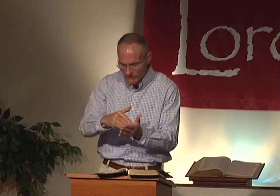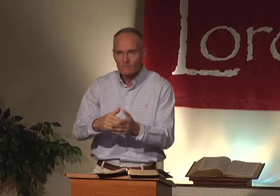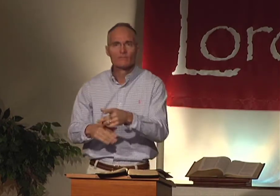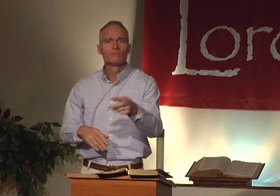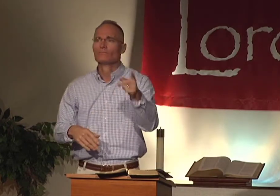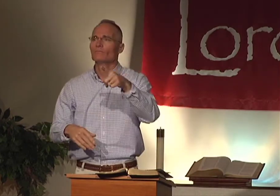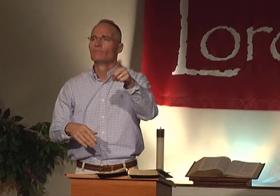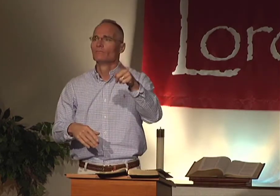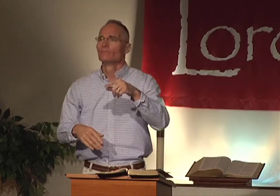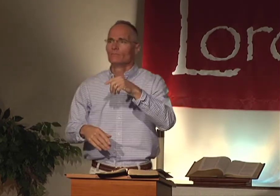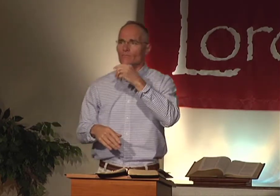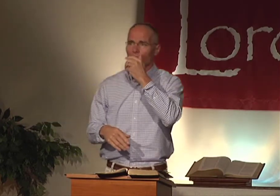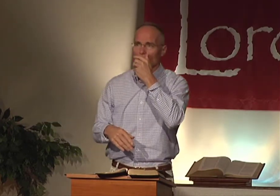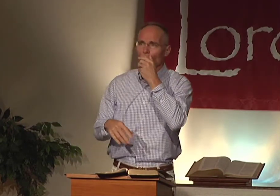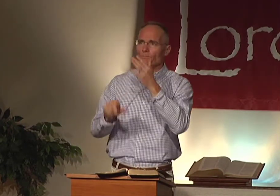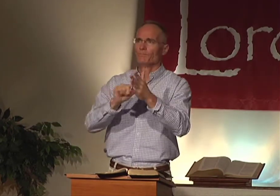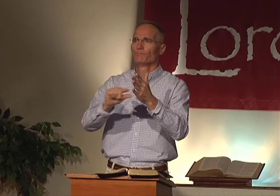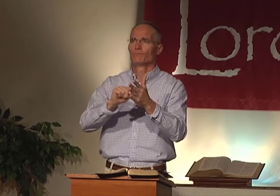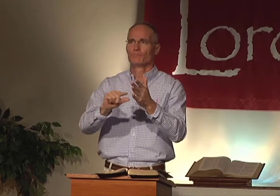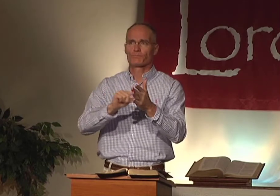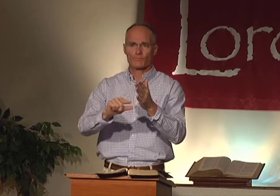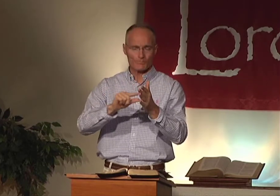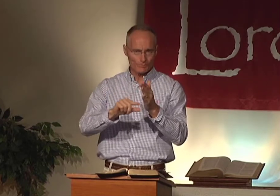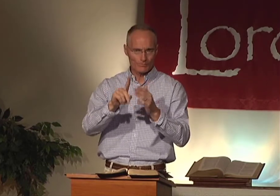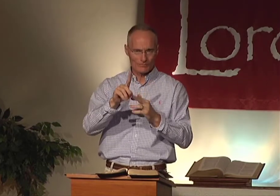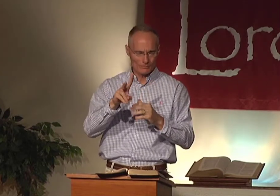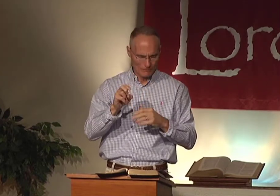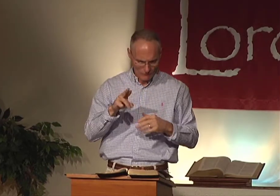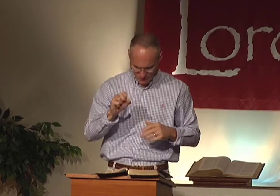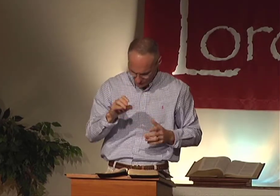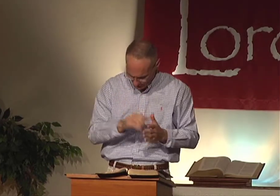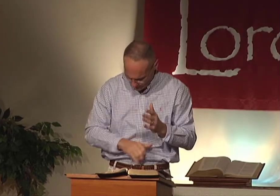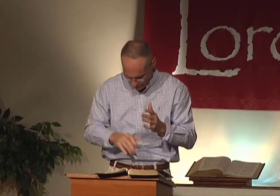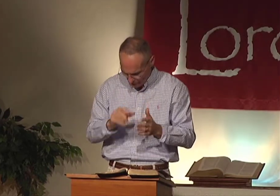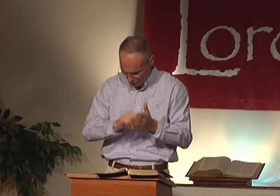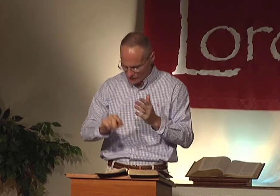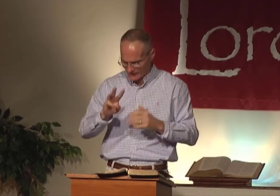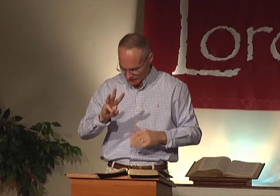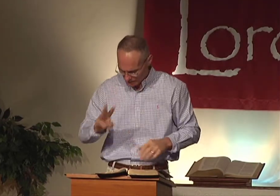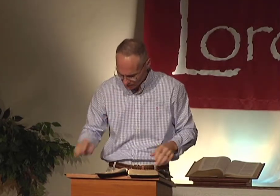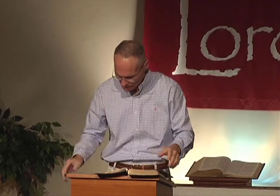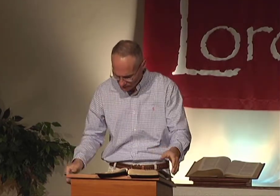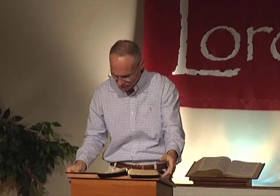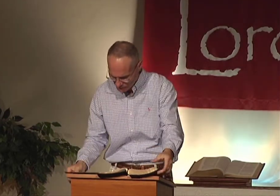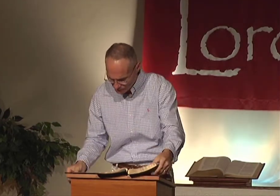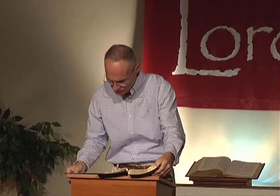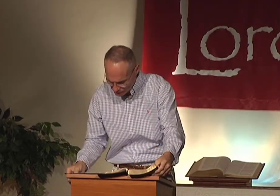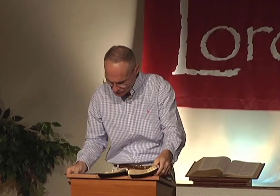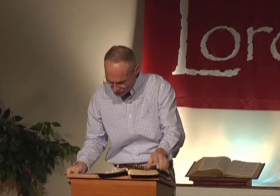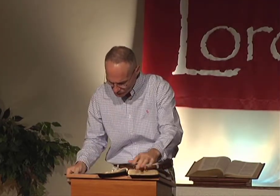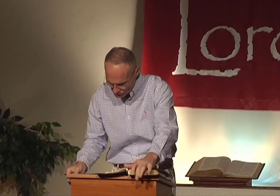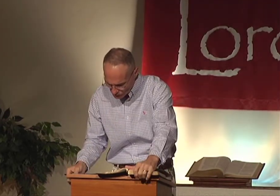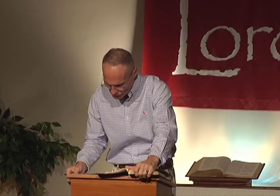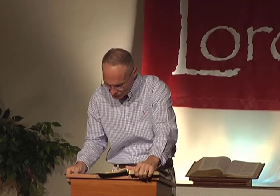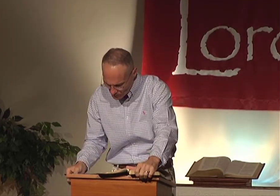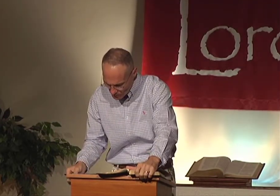And if you look at chapter 6 again, chapter 4, verse 6.